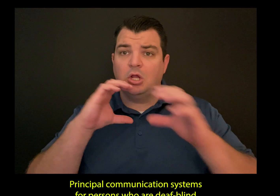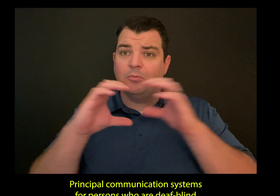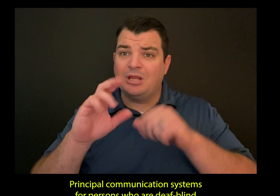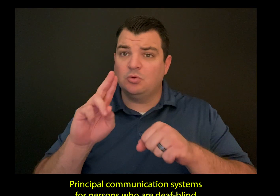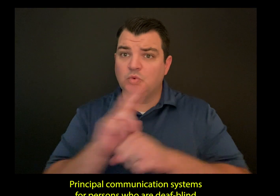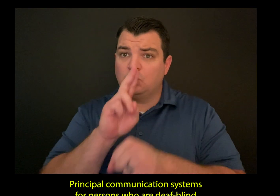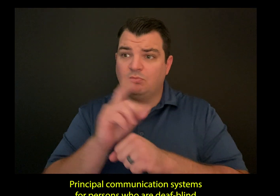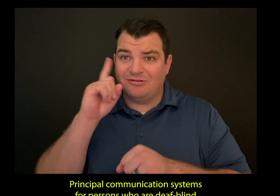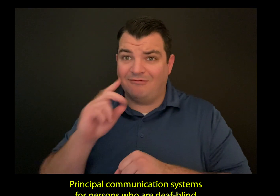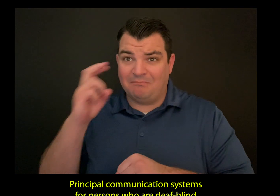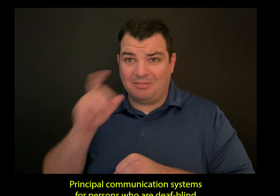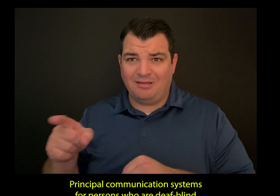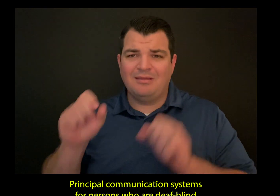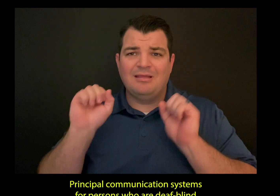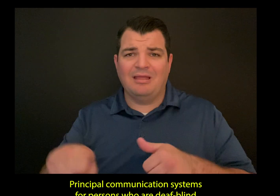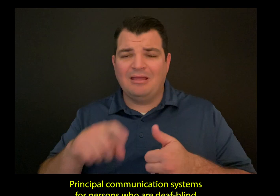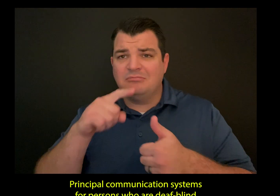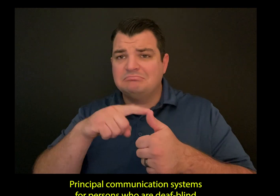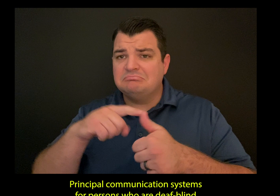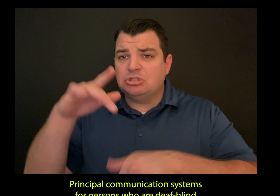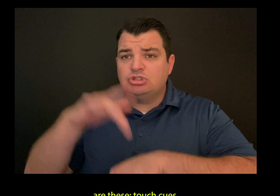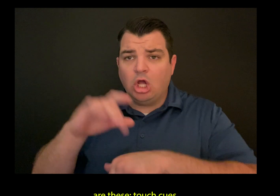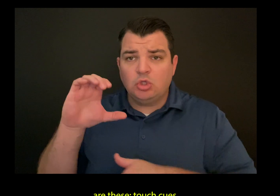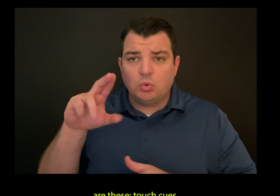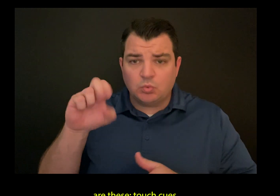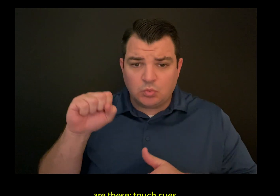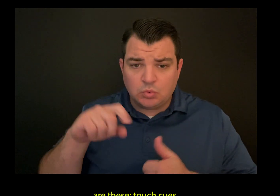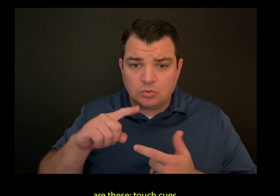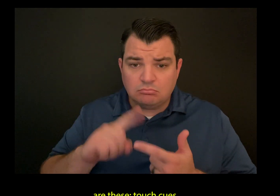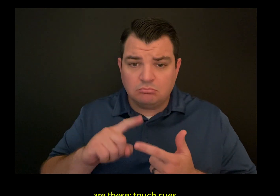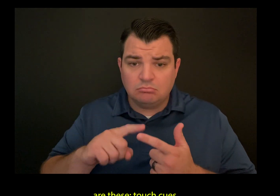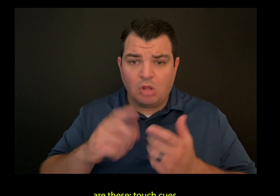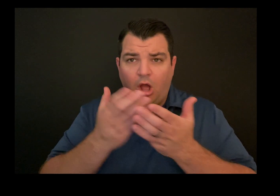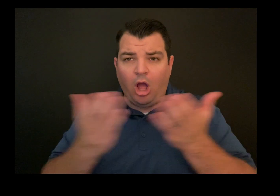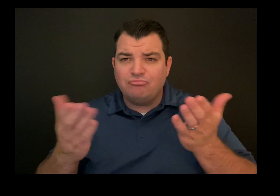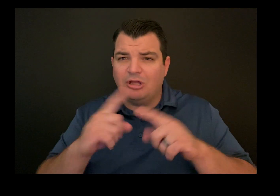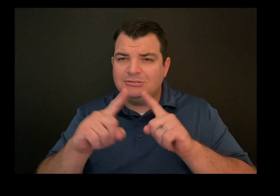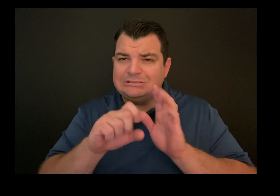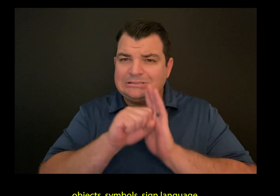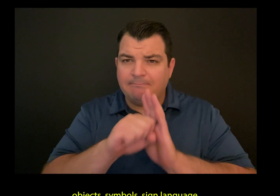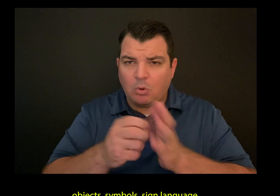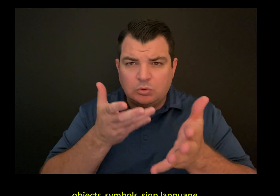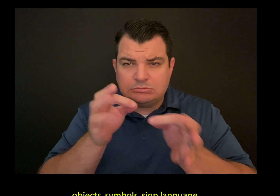Principal communication systems for persons who are deafblind are these: touch cues, object